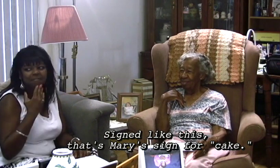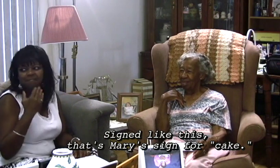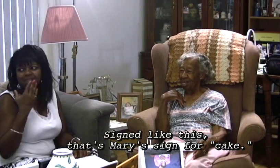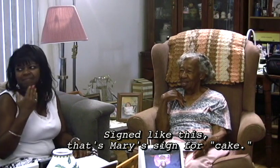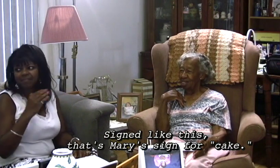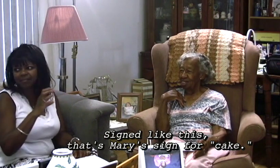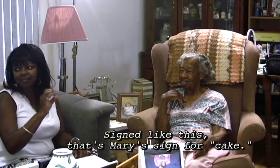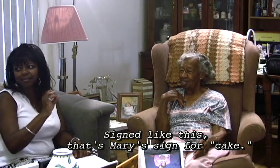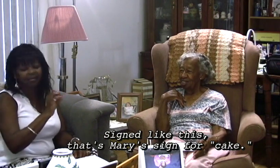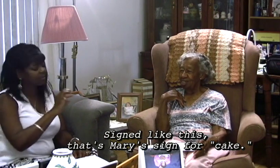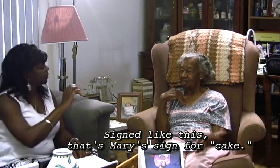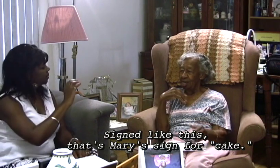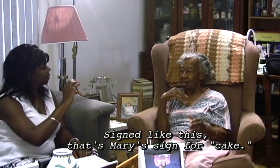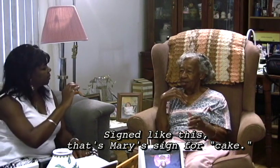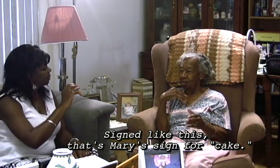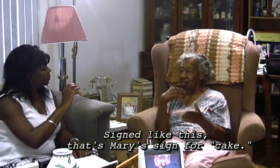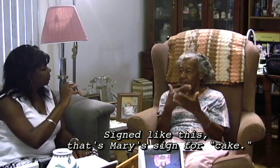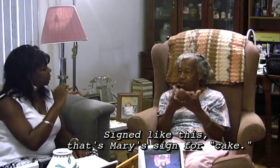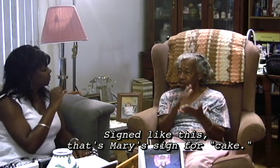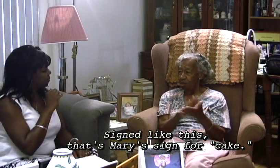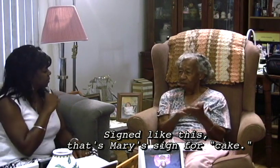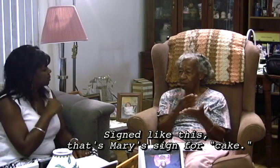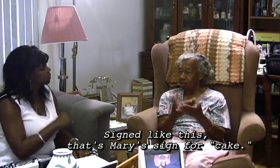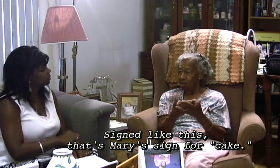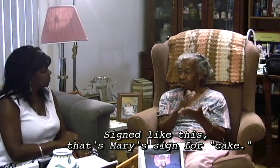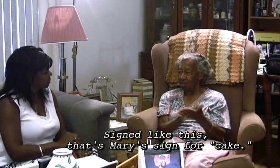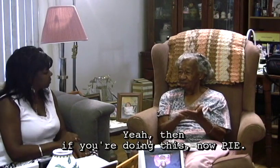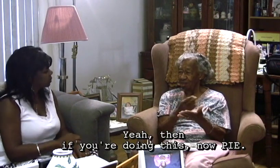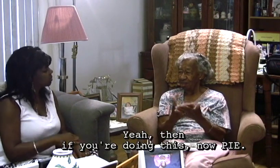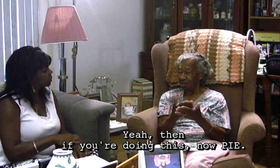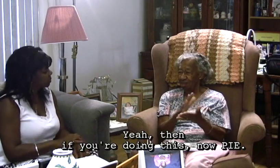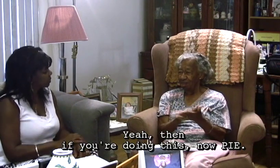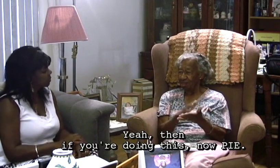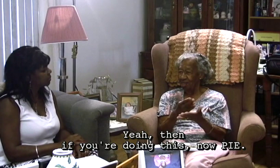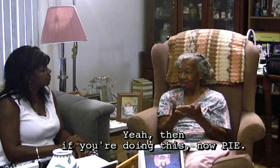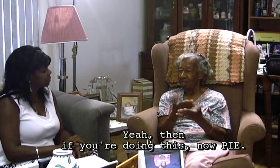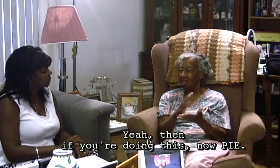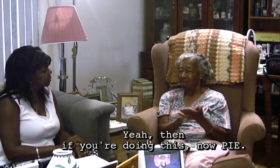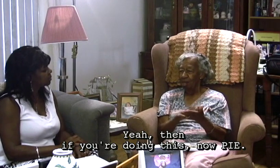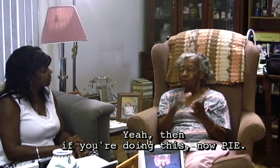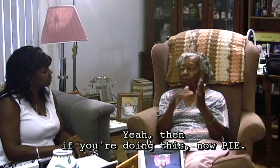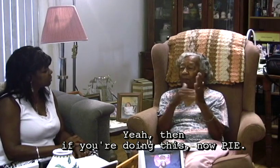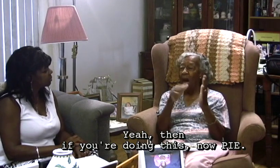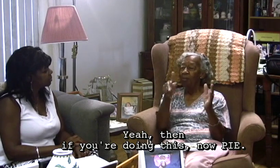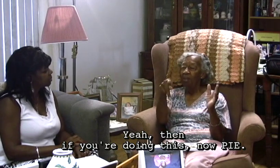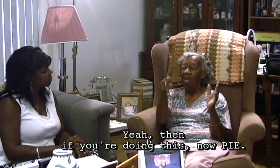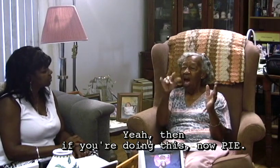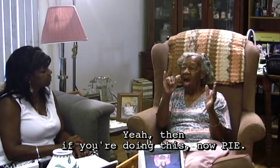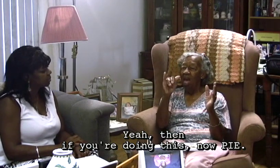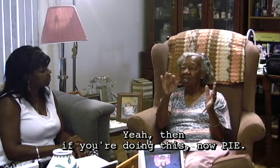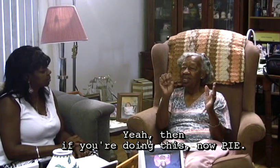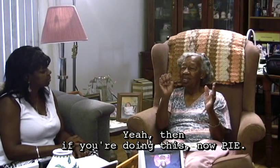Mary sign for cake. Mm-hmm. Yeah. Then if you're doing this, now